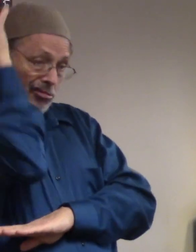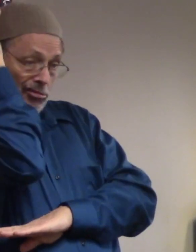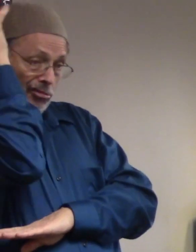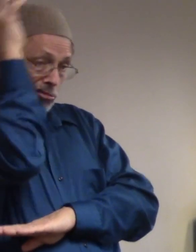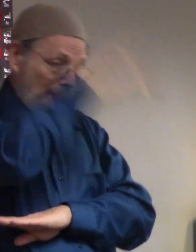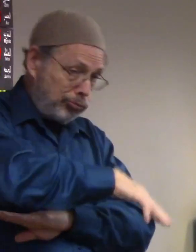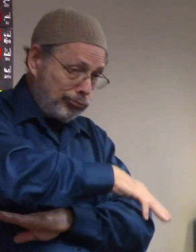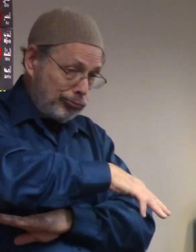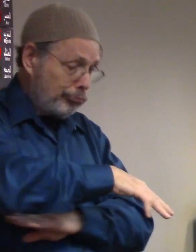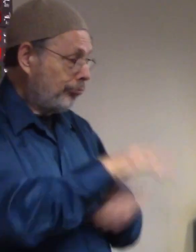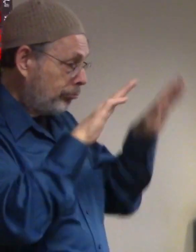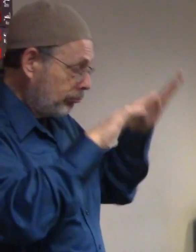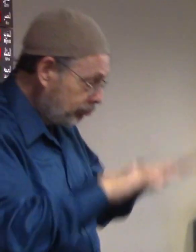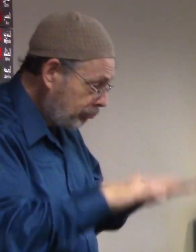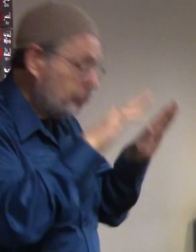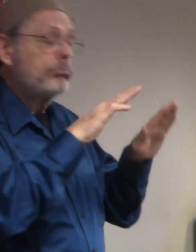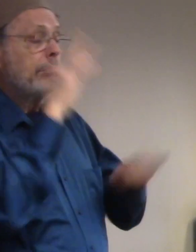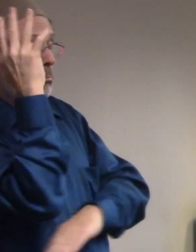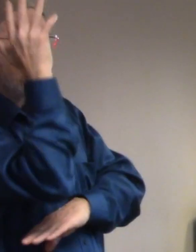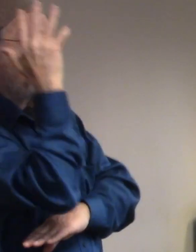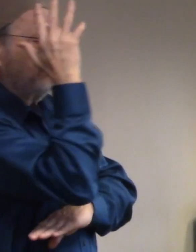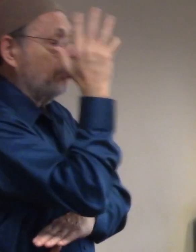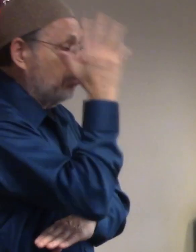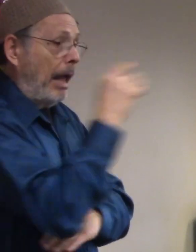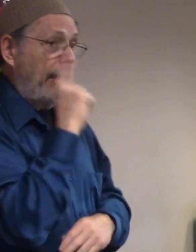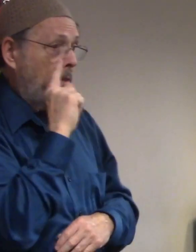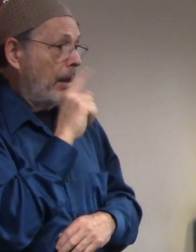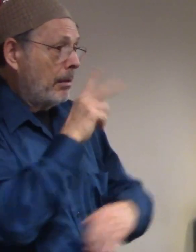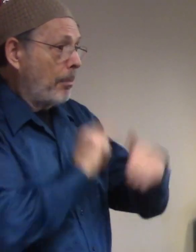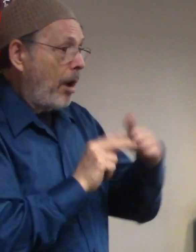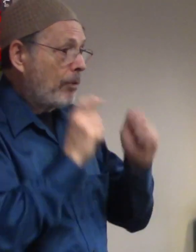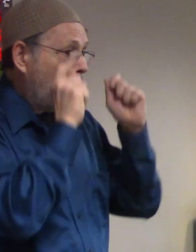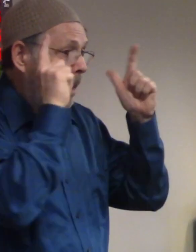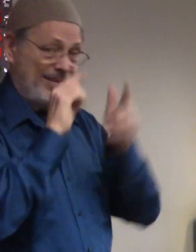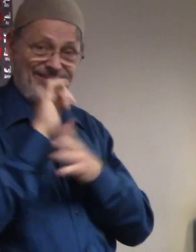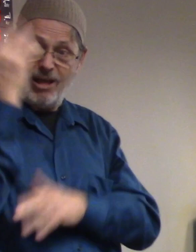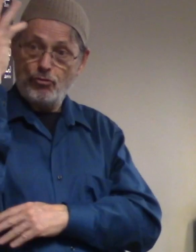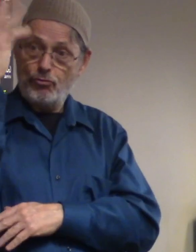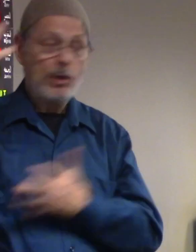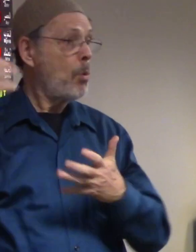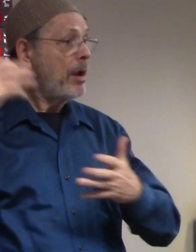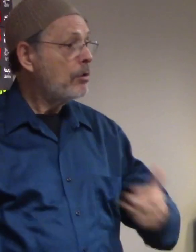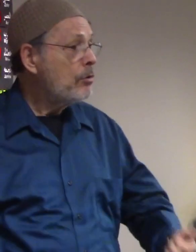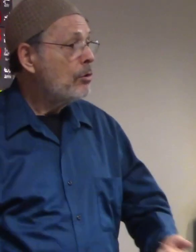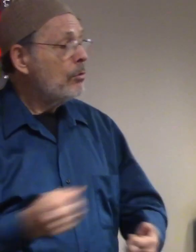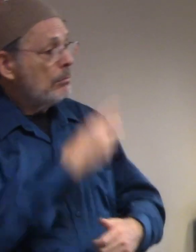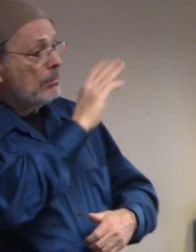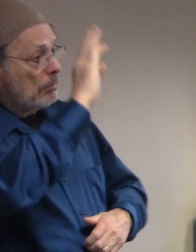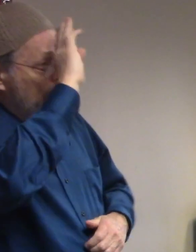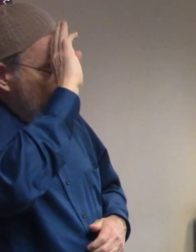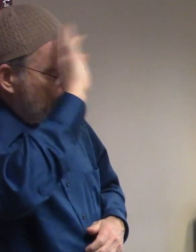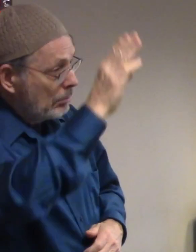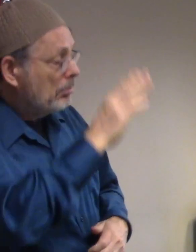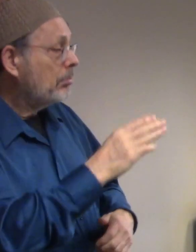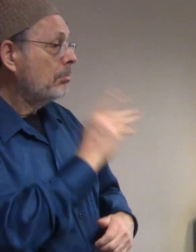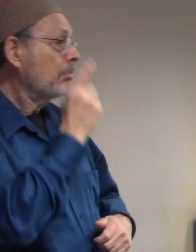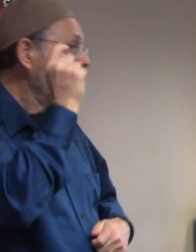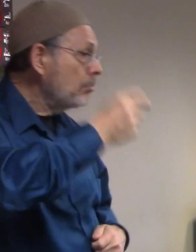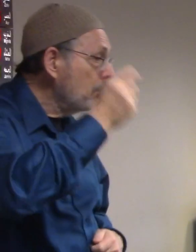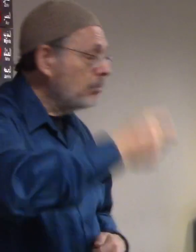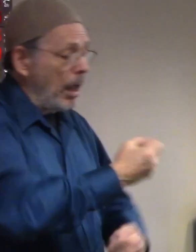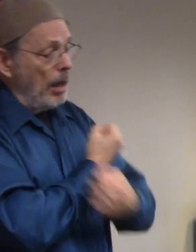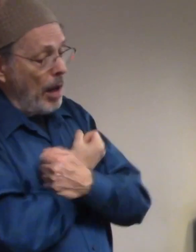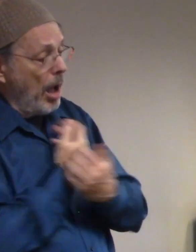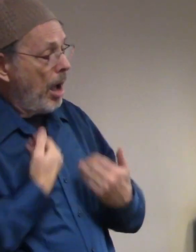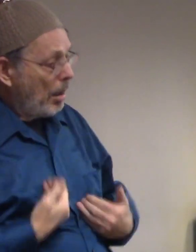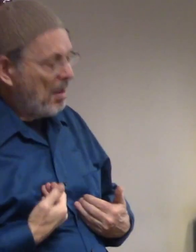over the Prophet sallallahu alayhi wa sallam to hug it. The Prophet sallallahu alayhi wa sallam wakes up and he says, this tree wanted to come and give me salam and hug me out of love. And Allah subhanahu wa